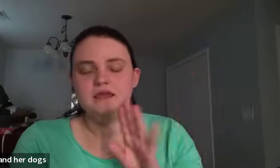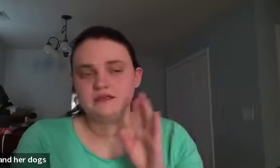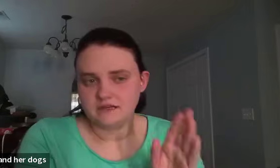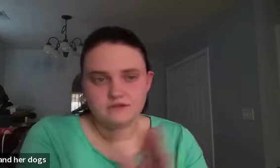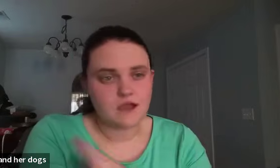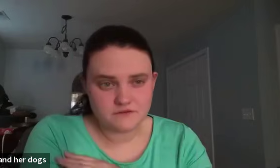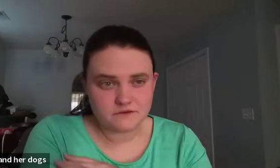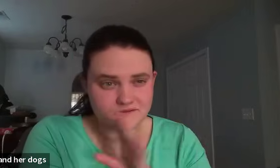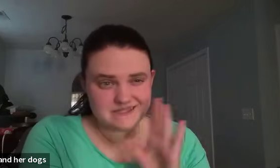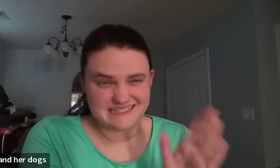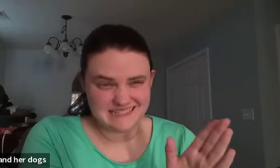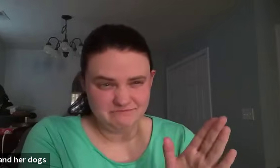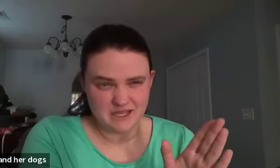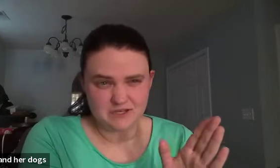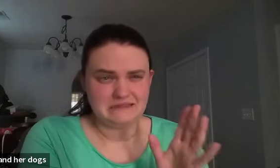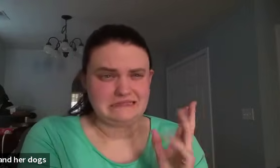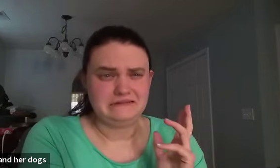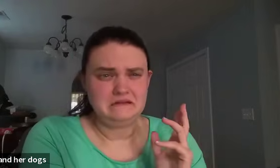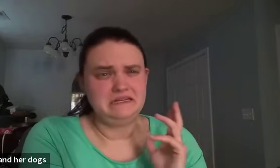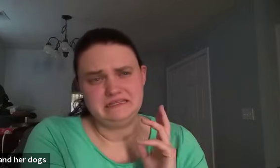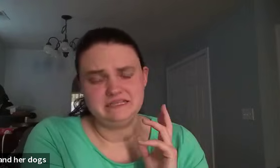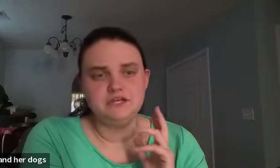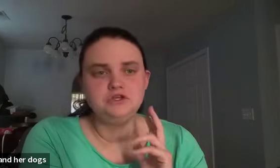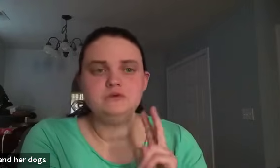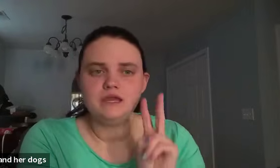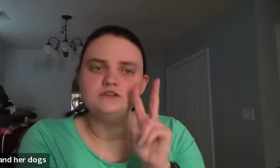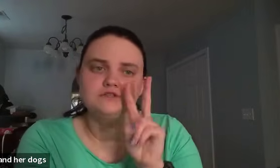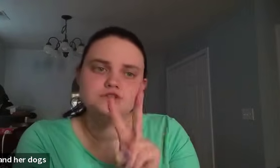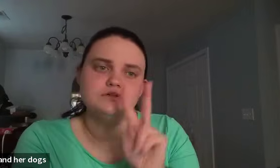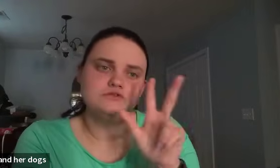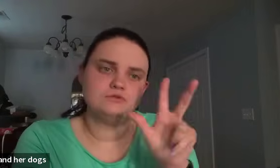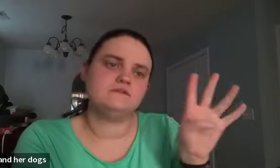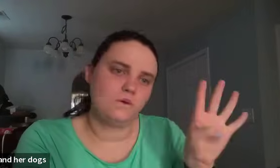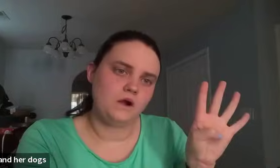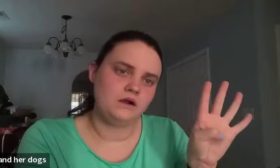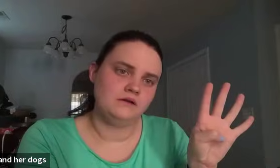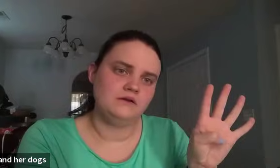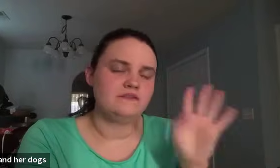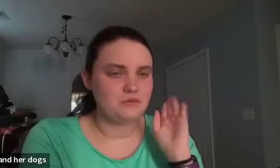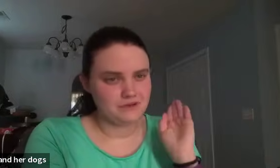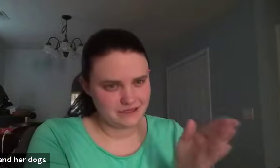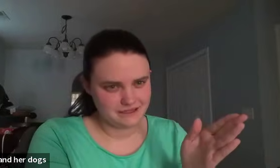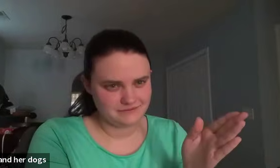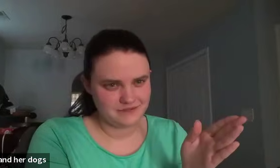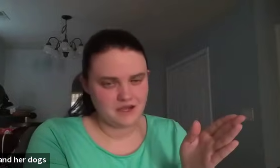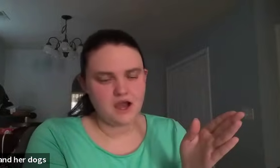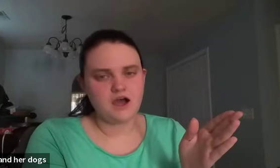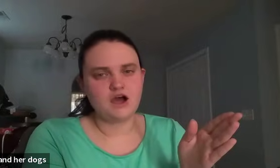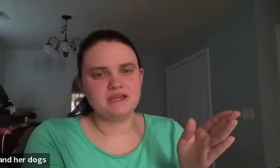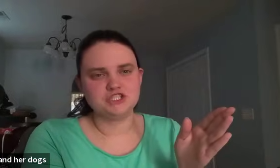And again, if you ever forget the C and you're like, oh, I need to say it, you can do 234. They will get it. It's